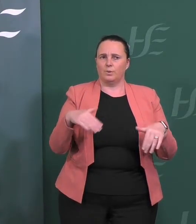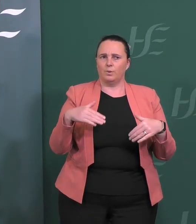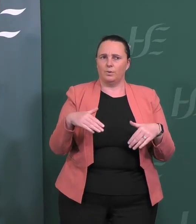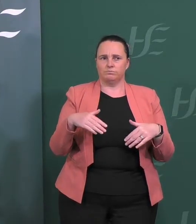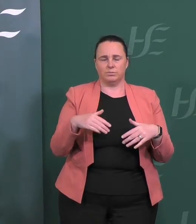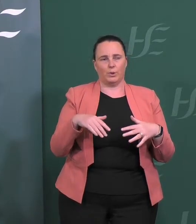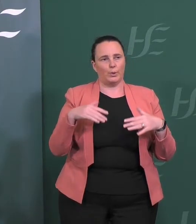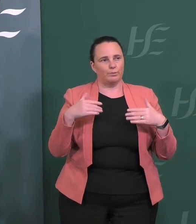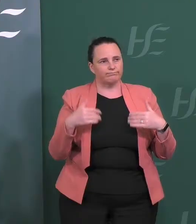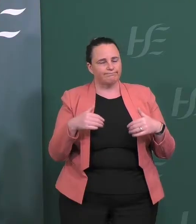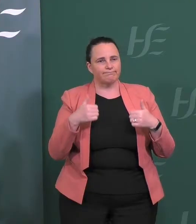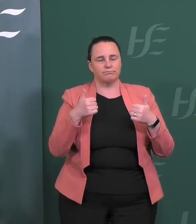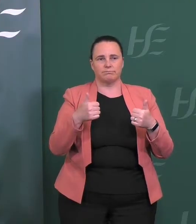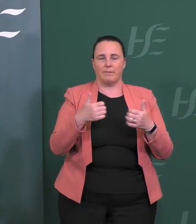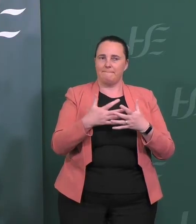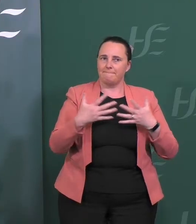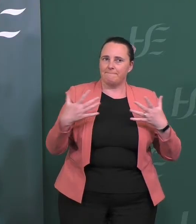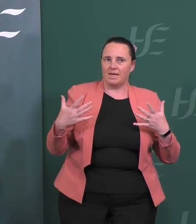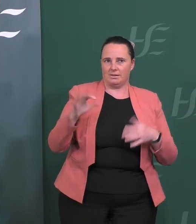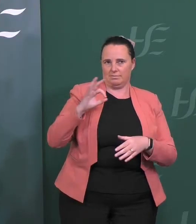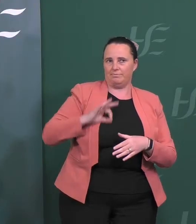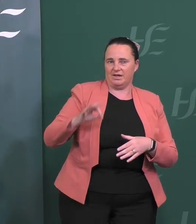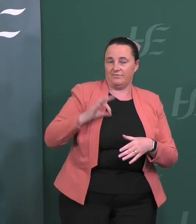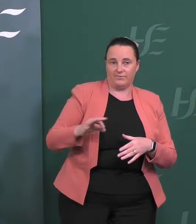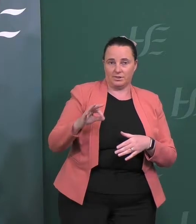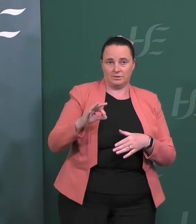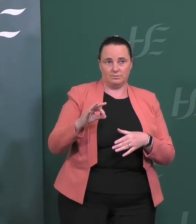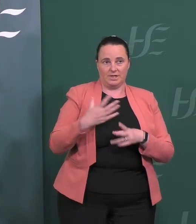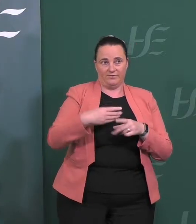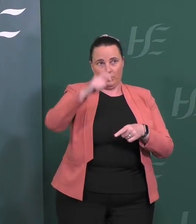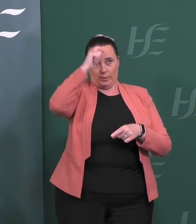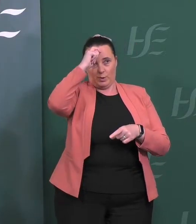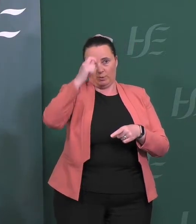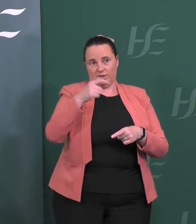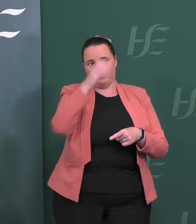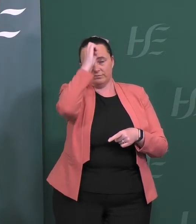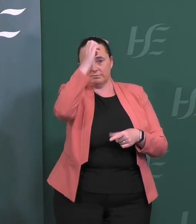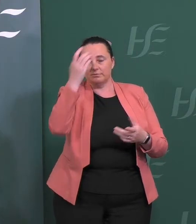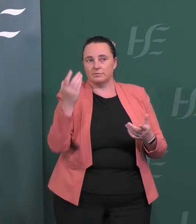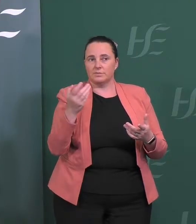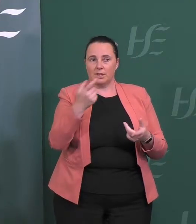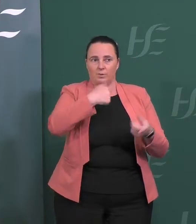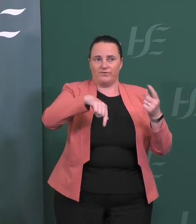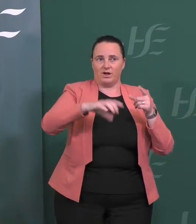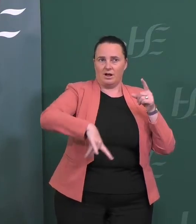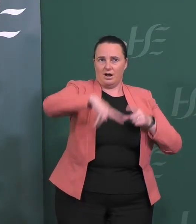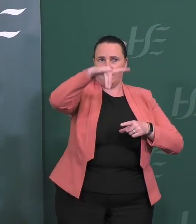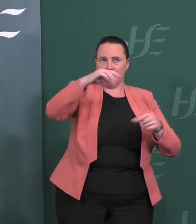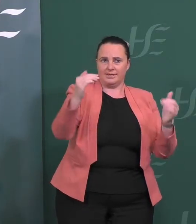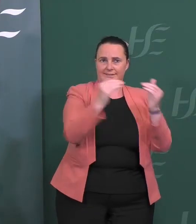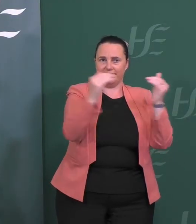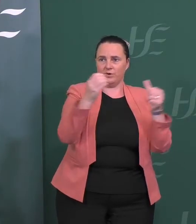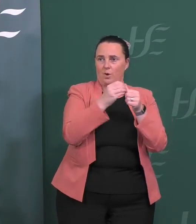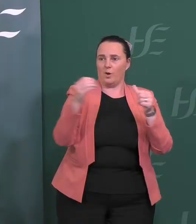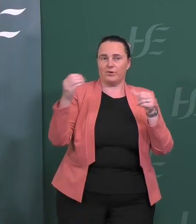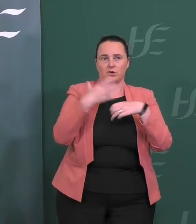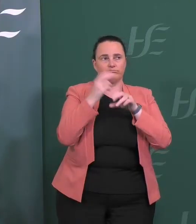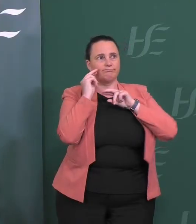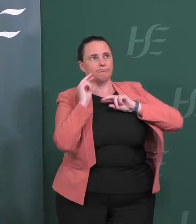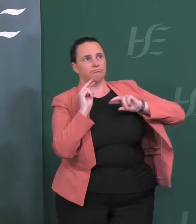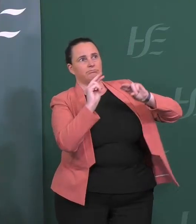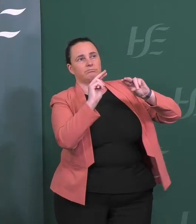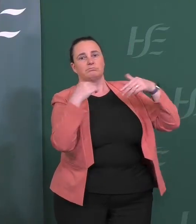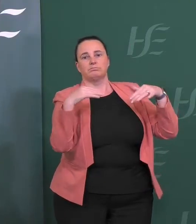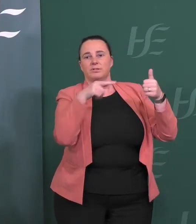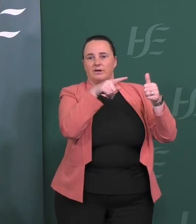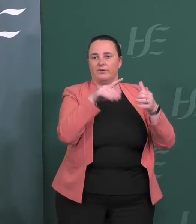significant and massive benefits beyond our expectations. And we are setting a very high bar for many other countries in terms of our